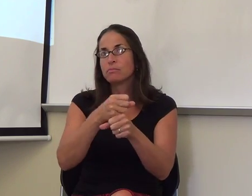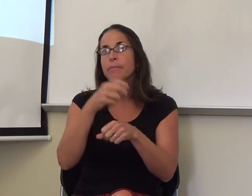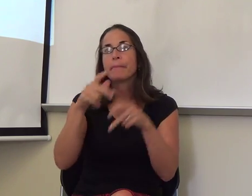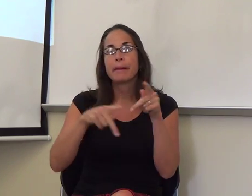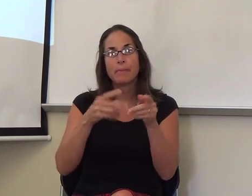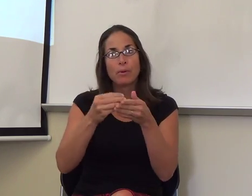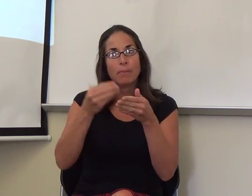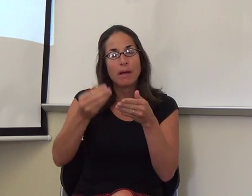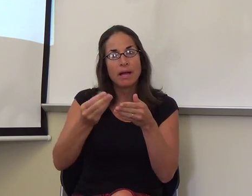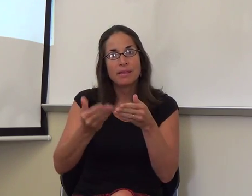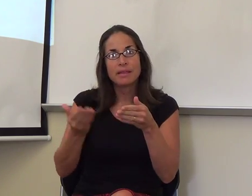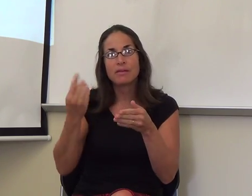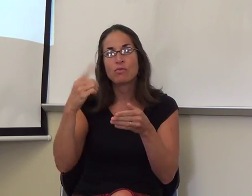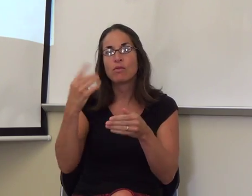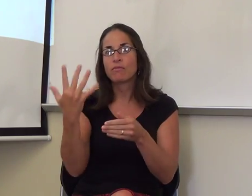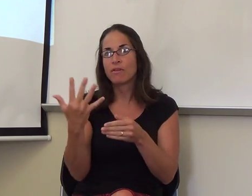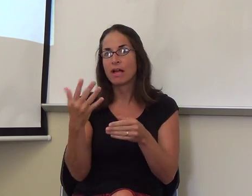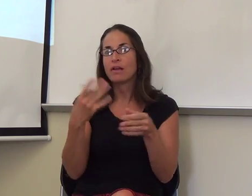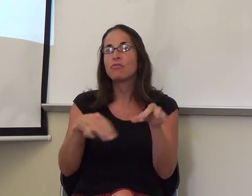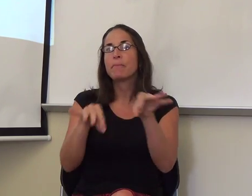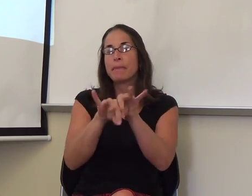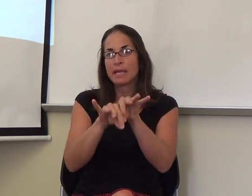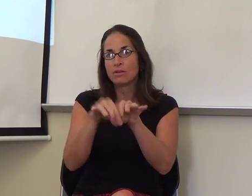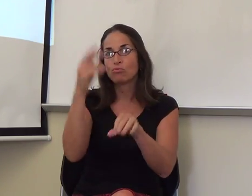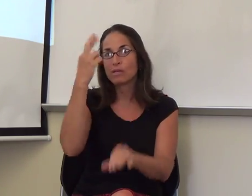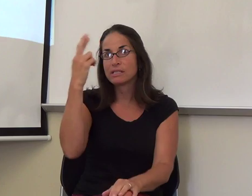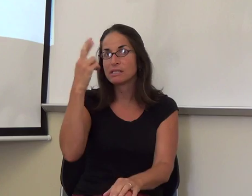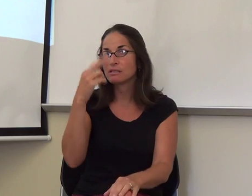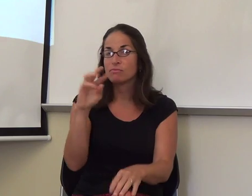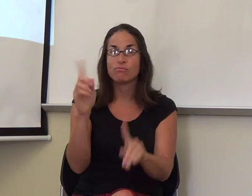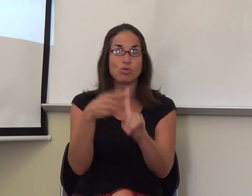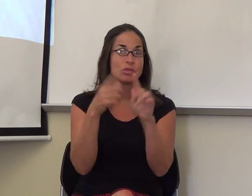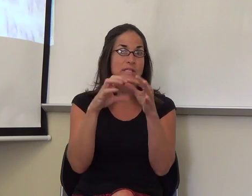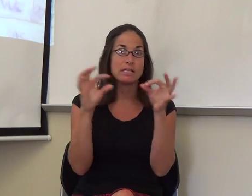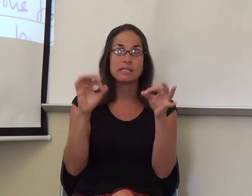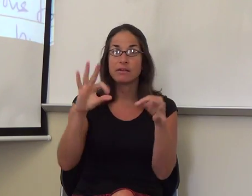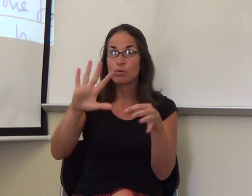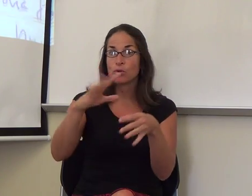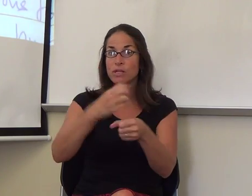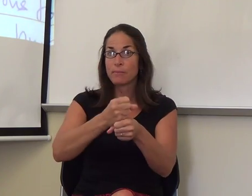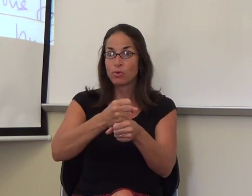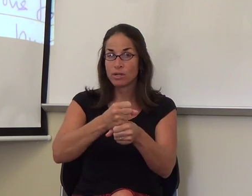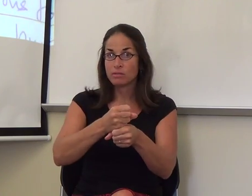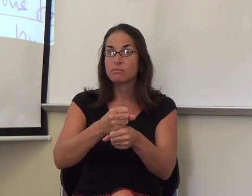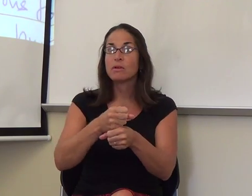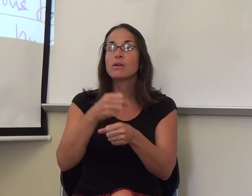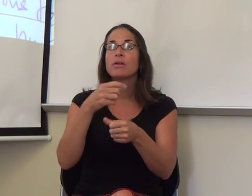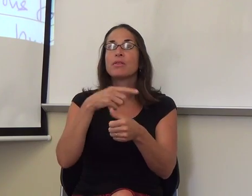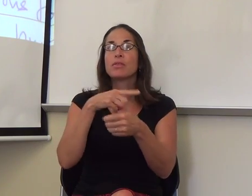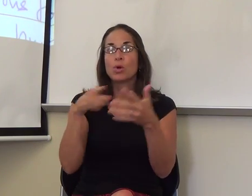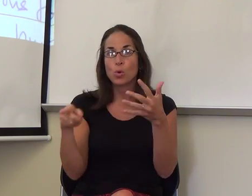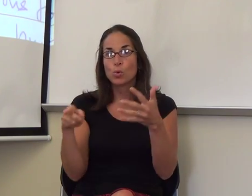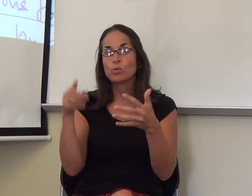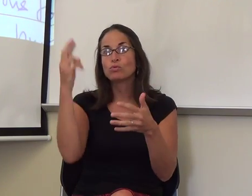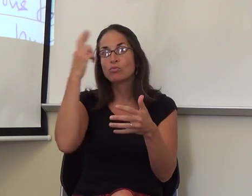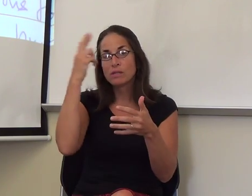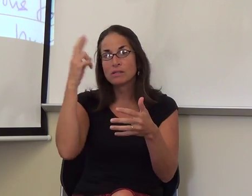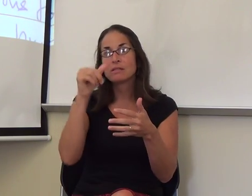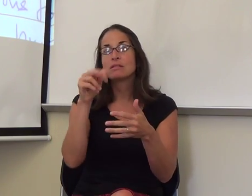for 5 main reasons. That's the first sentence of your summary. Those reasons are immediate need.